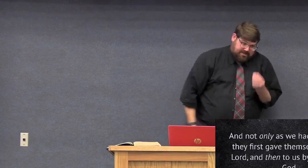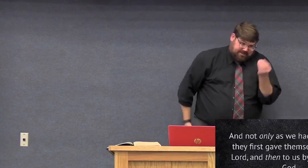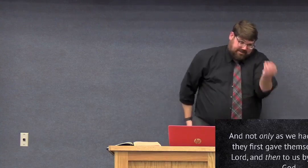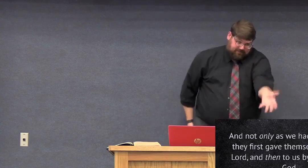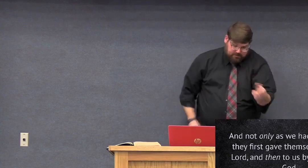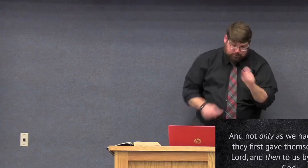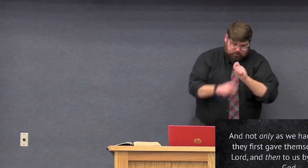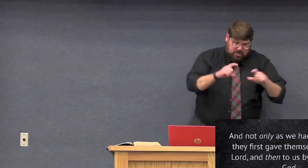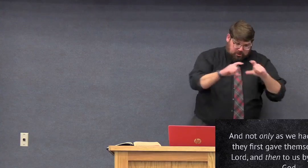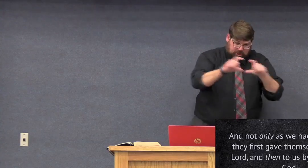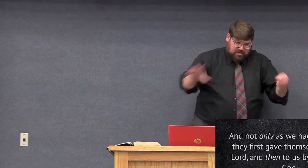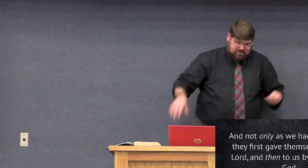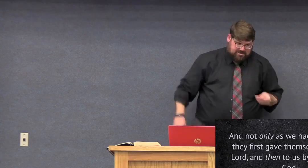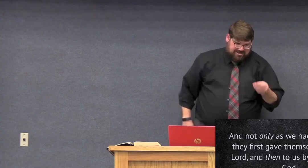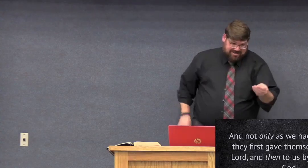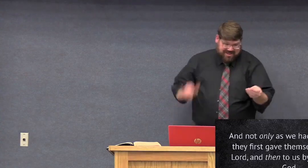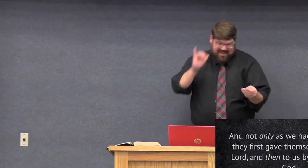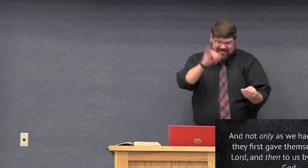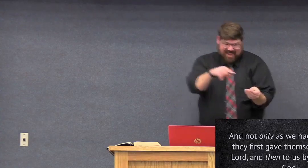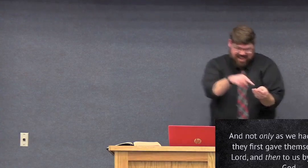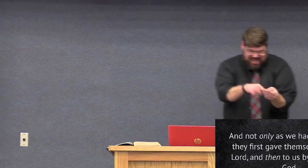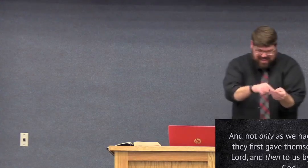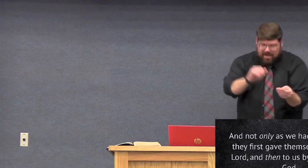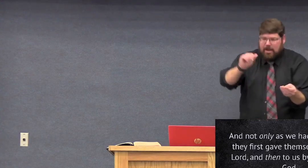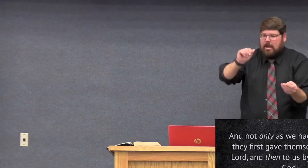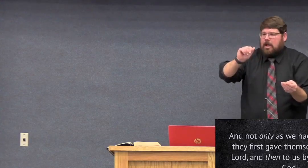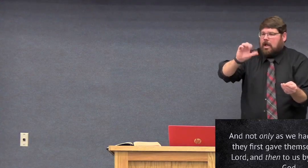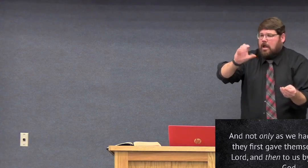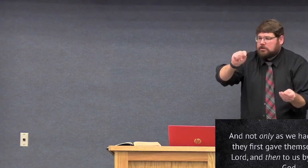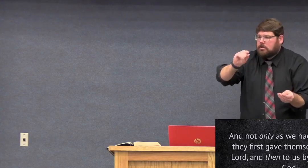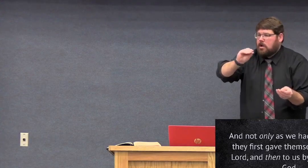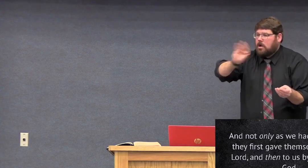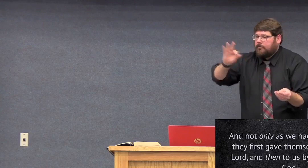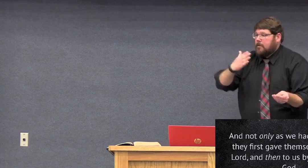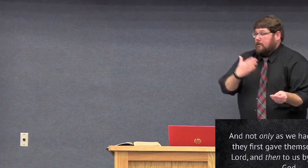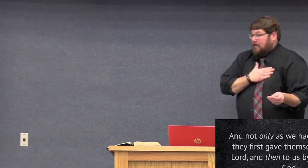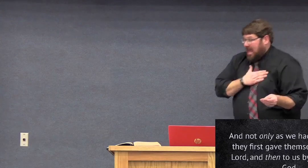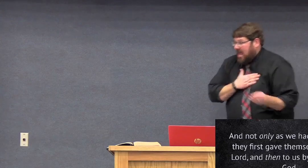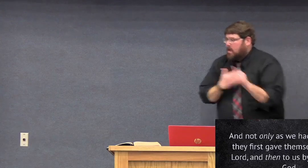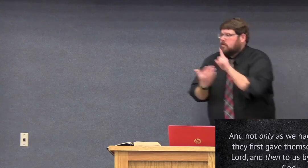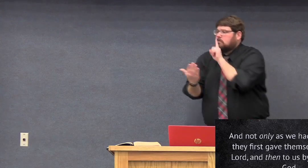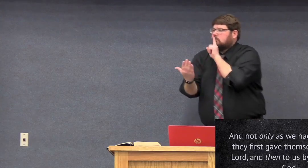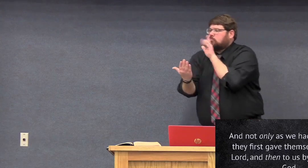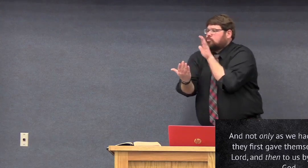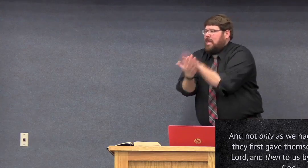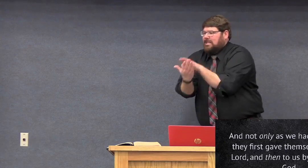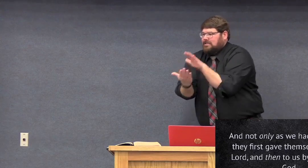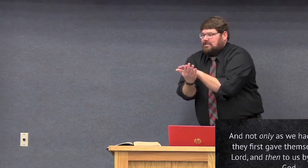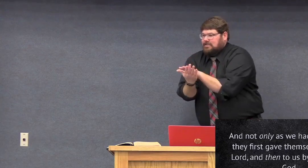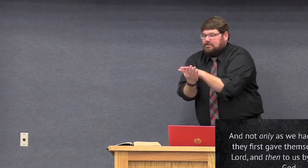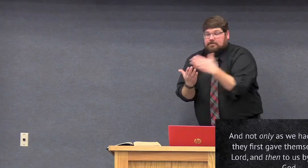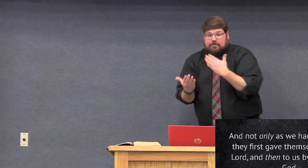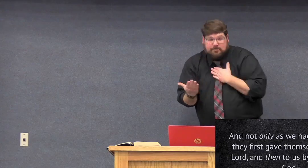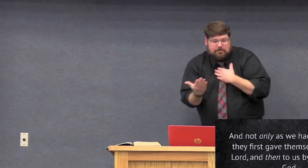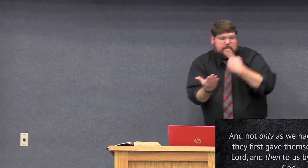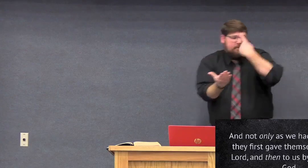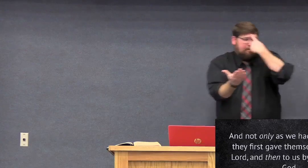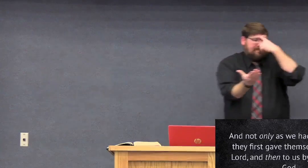We just had our offering. When I give my offering,